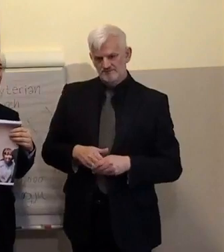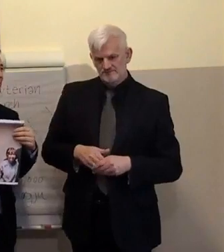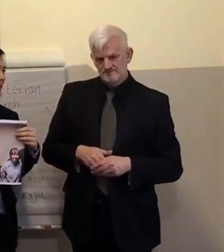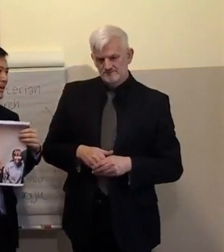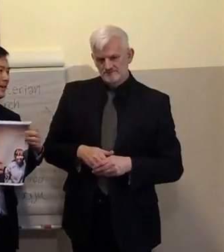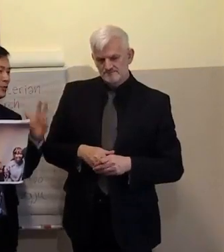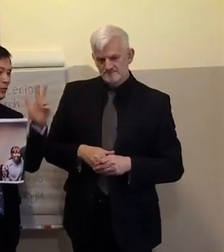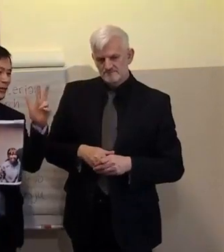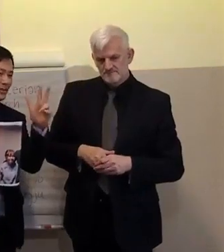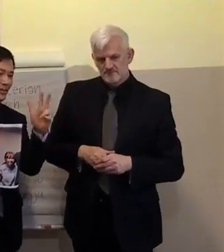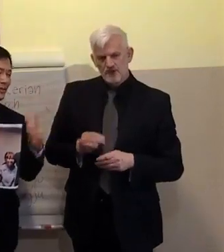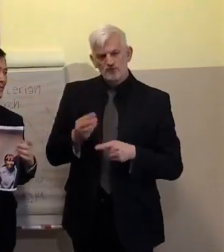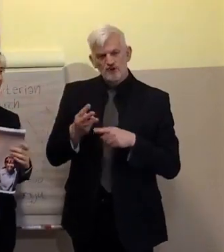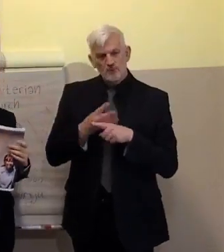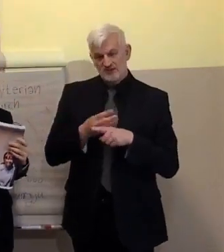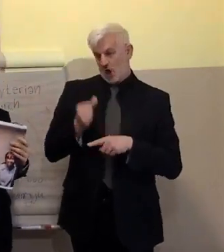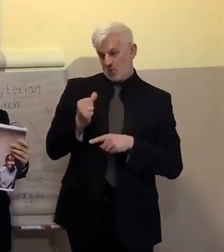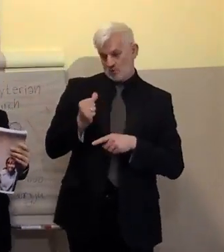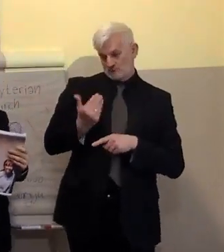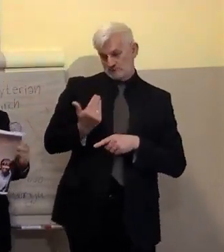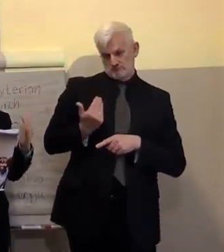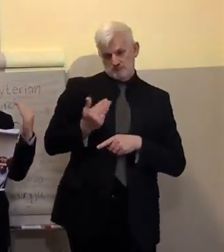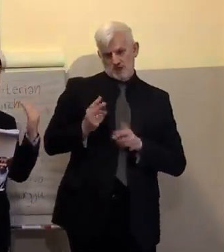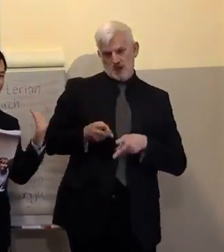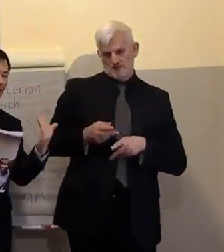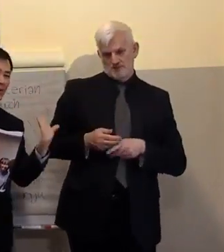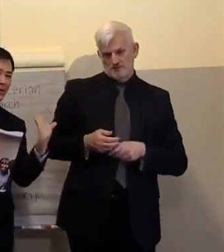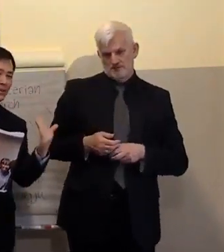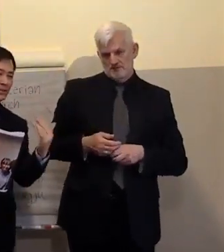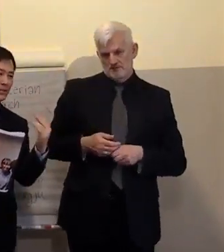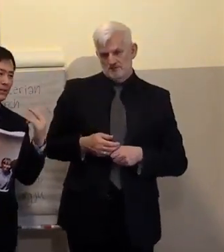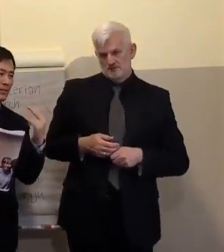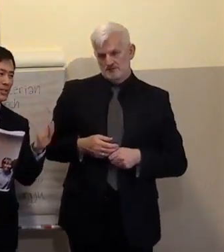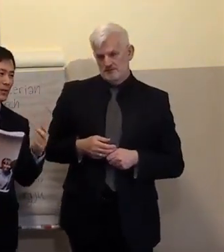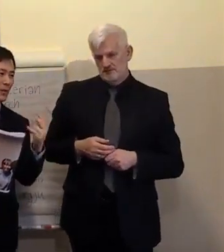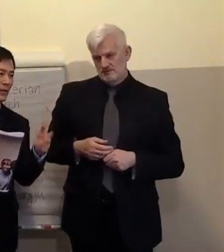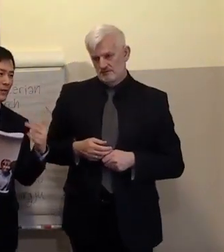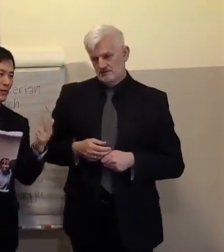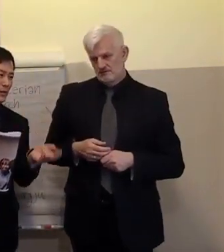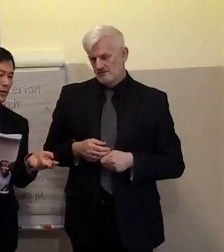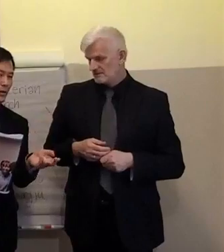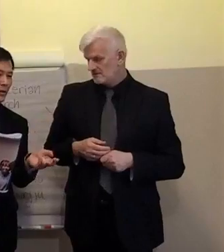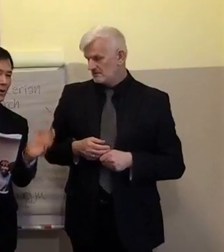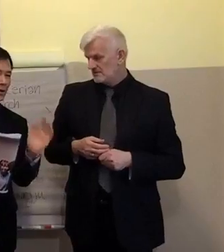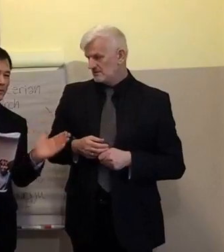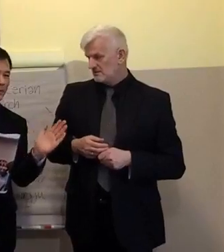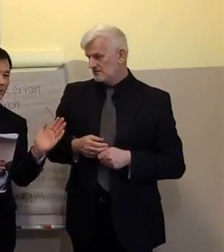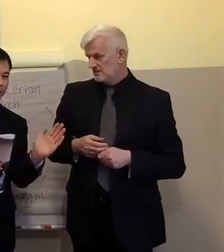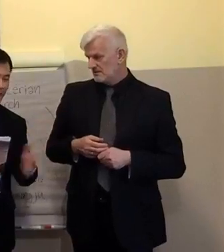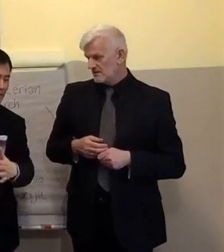Mom died 3 weeks ago. Her desire was Christian way of a funeral. Husband rejected